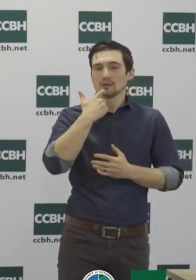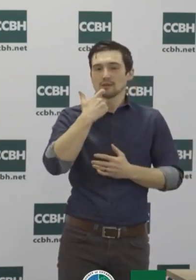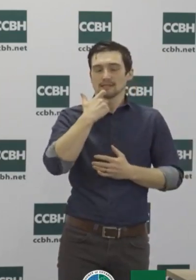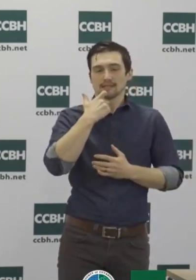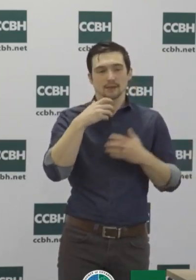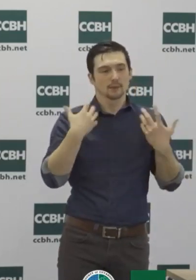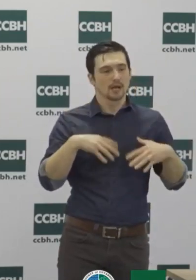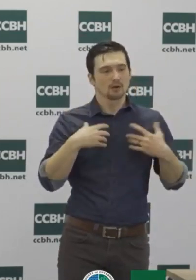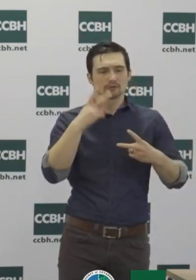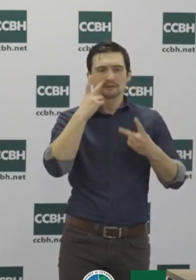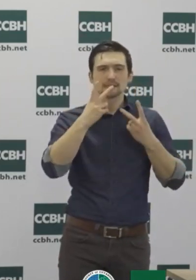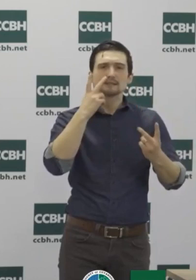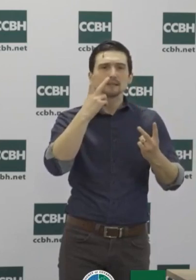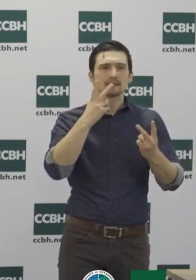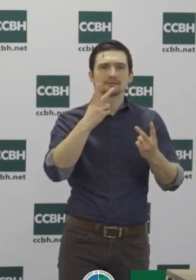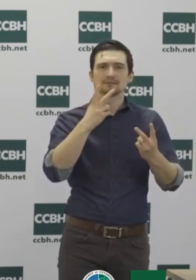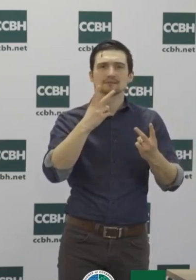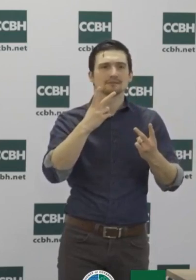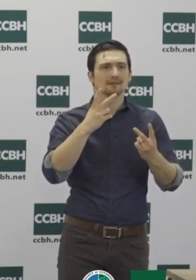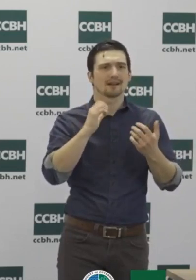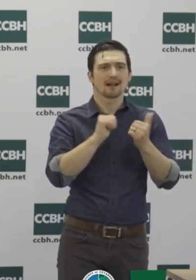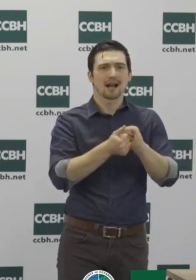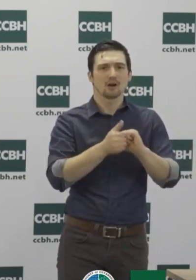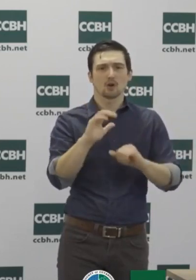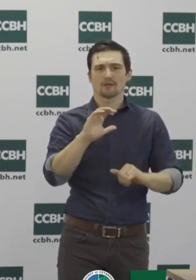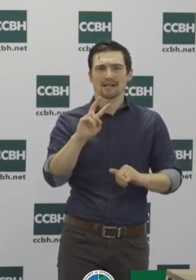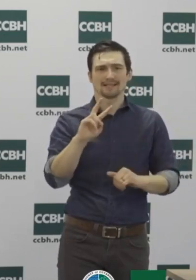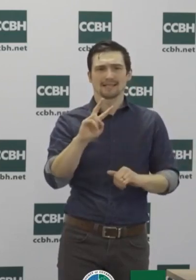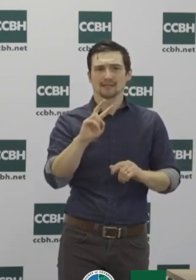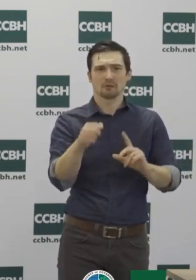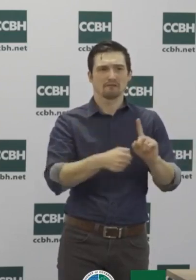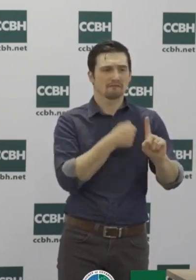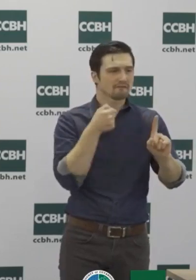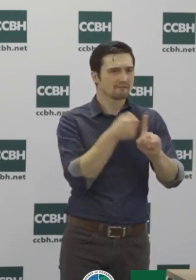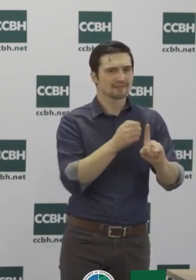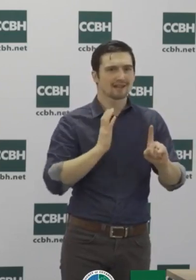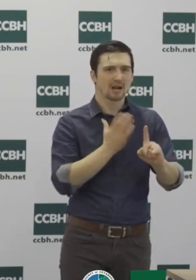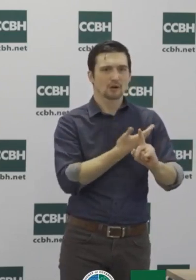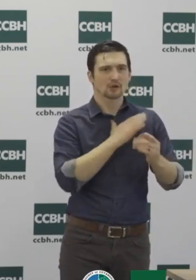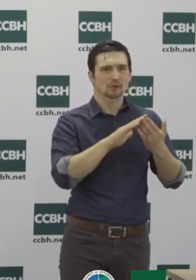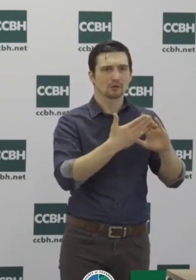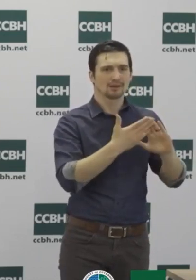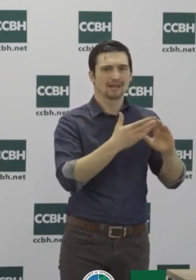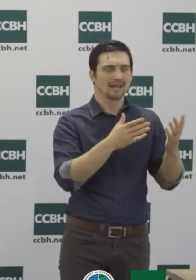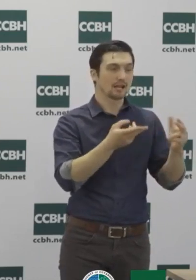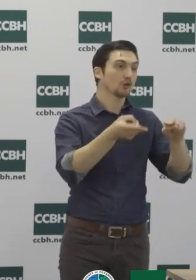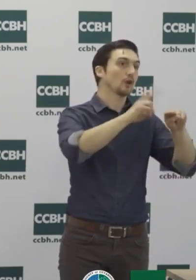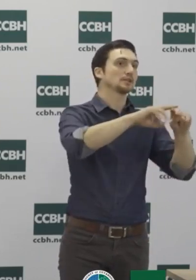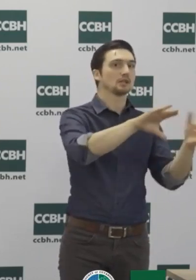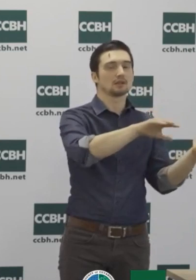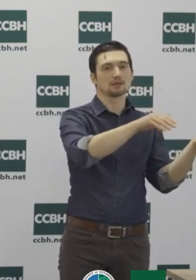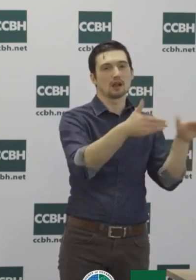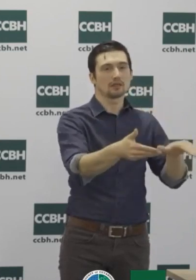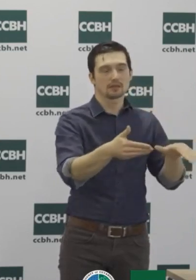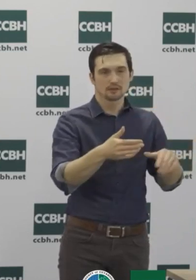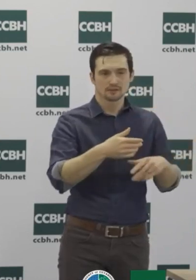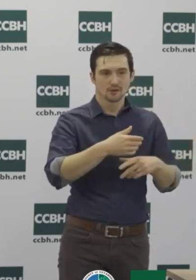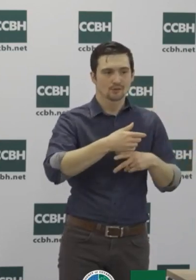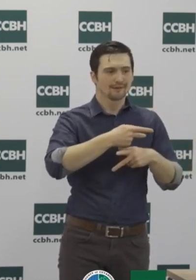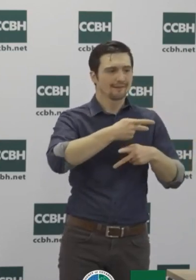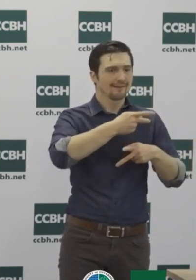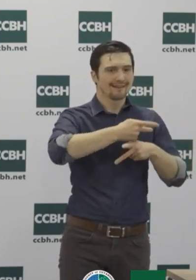toll of this virus in our community and seeing increasing numbers of death. And that is something as